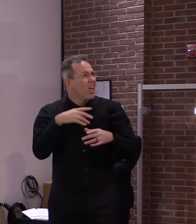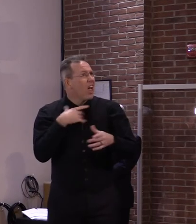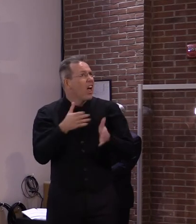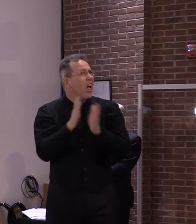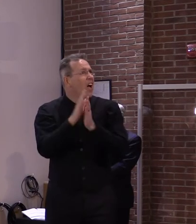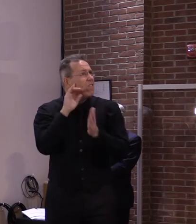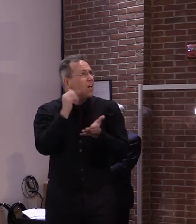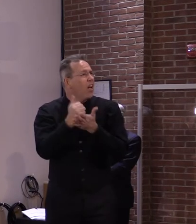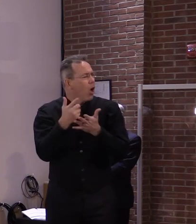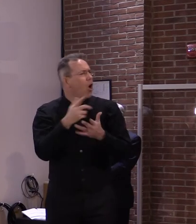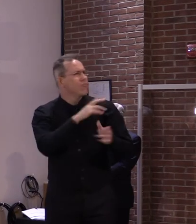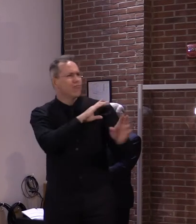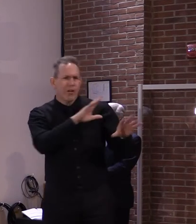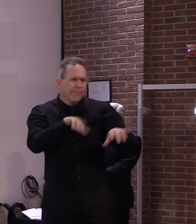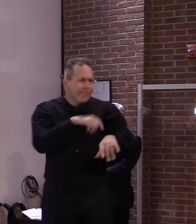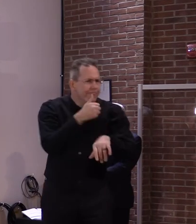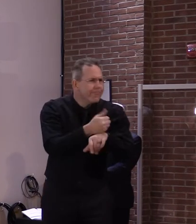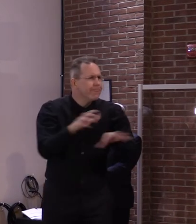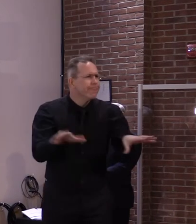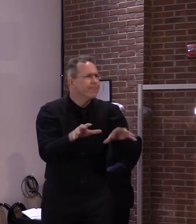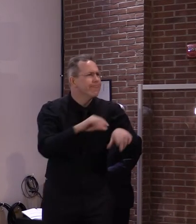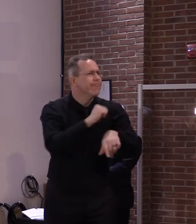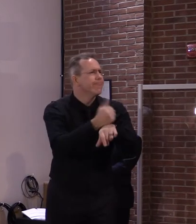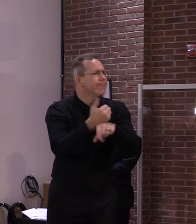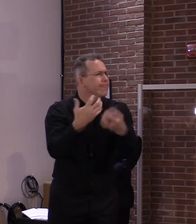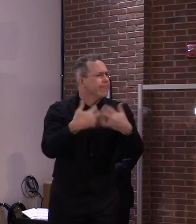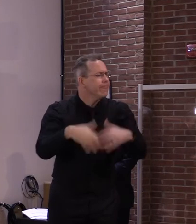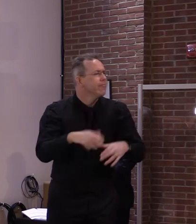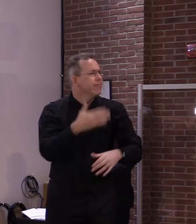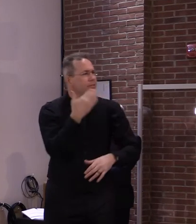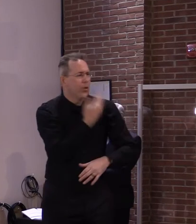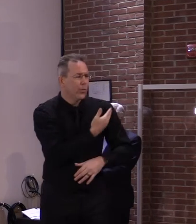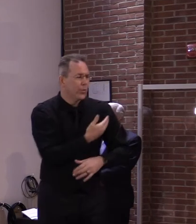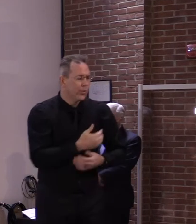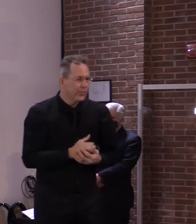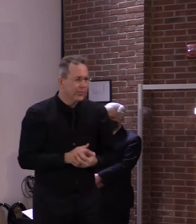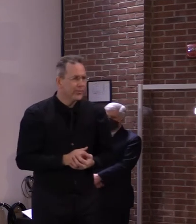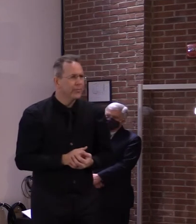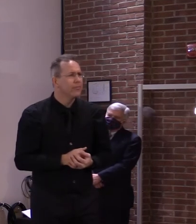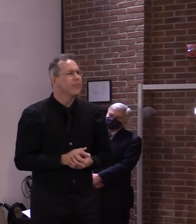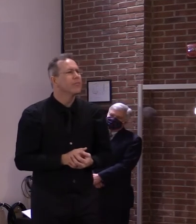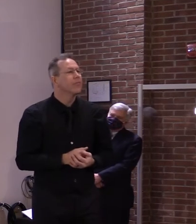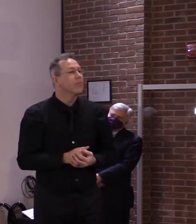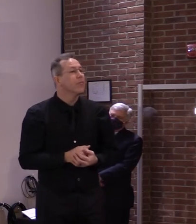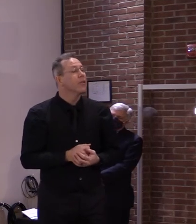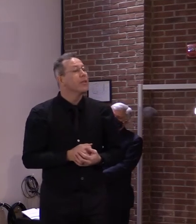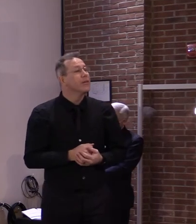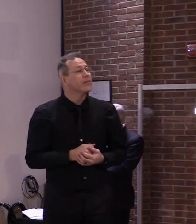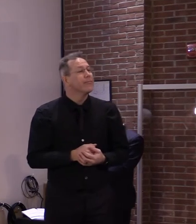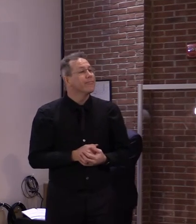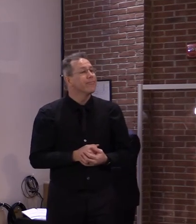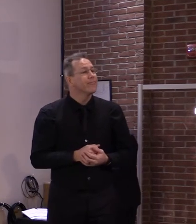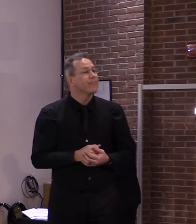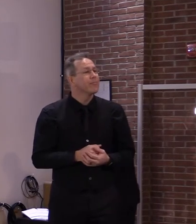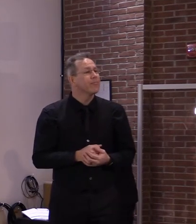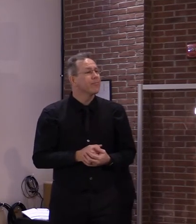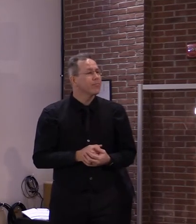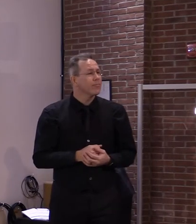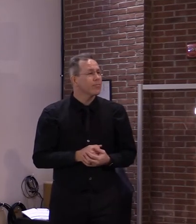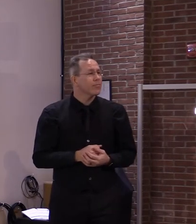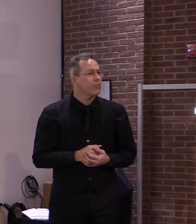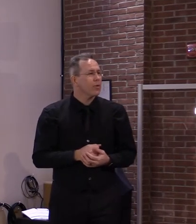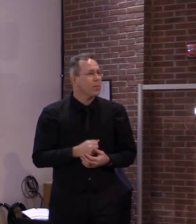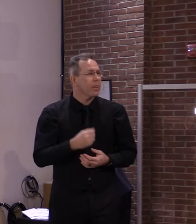fully understand there's no sign up to be on standby for extra shots at the vaccination site but the question that was raised to me